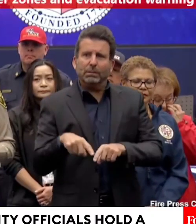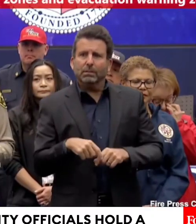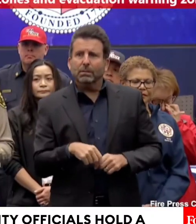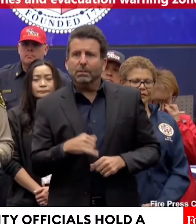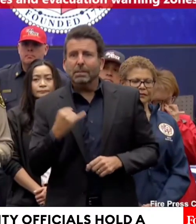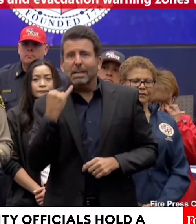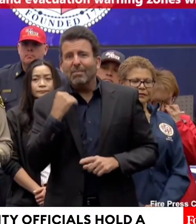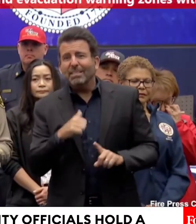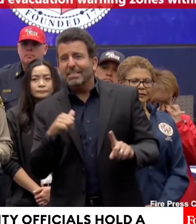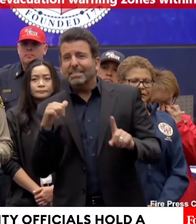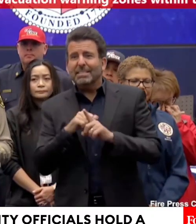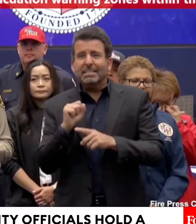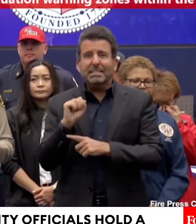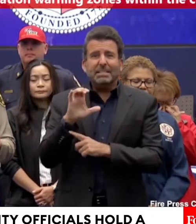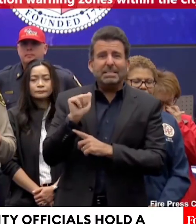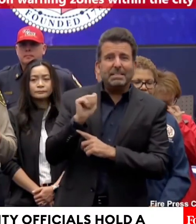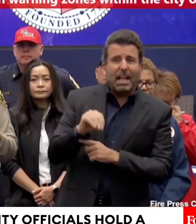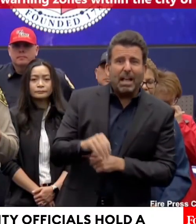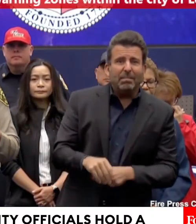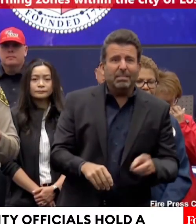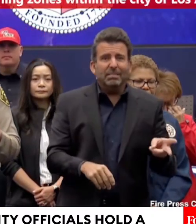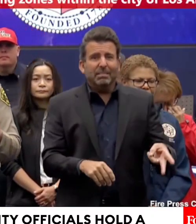anything that you may be thinking about doing.